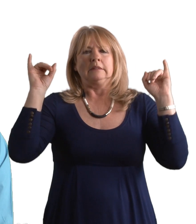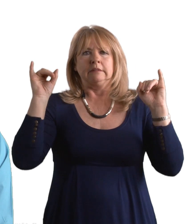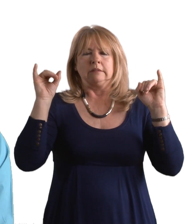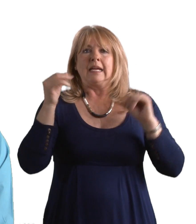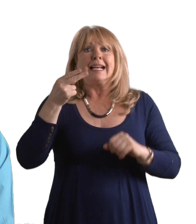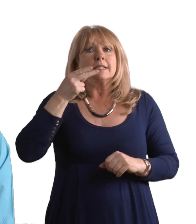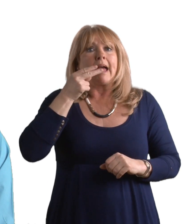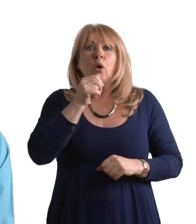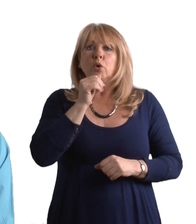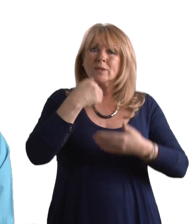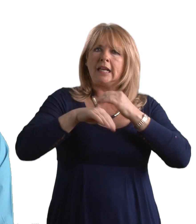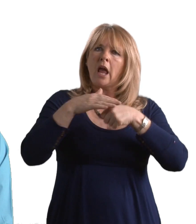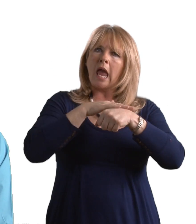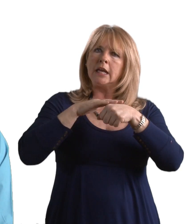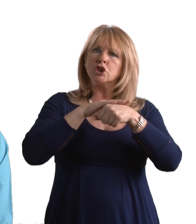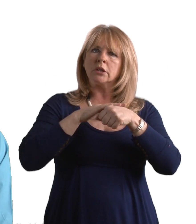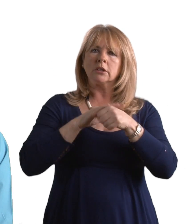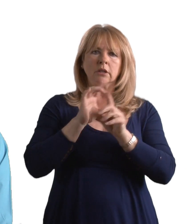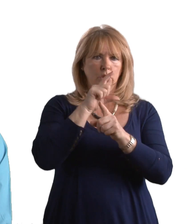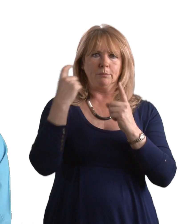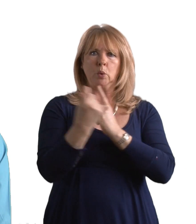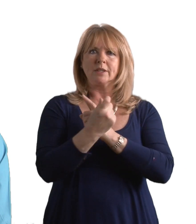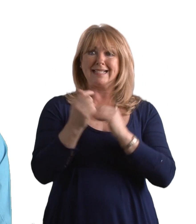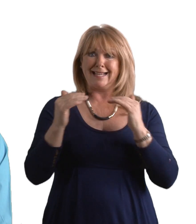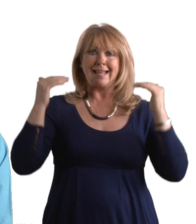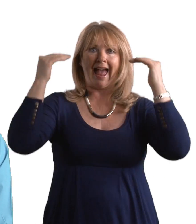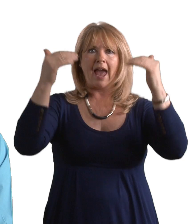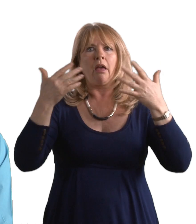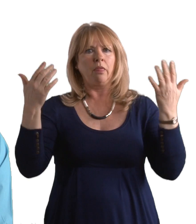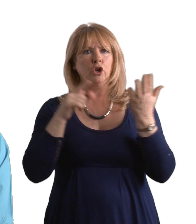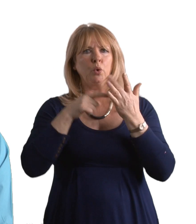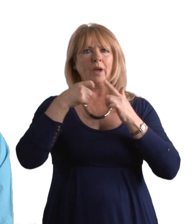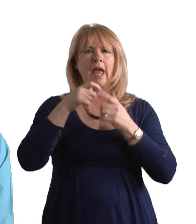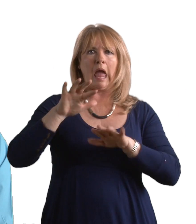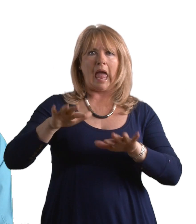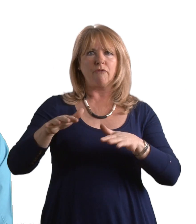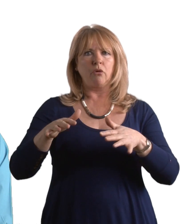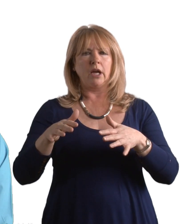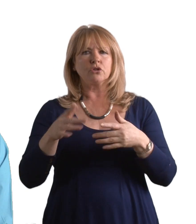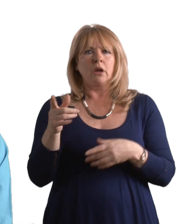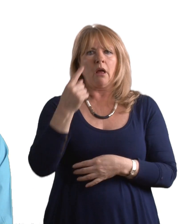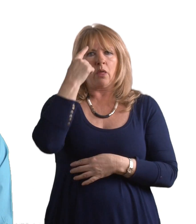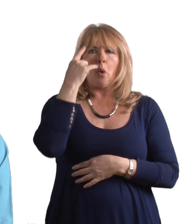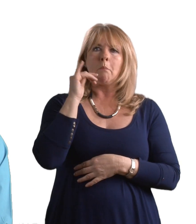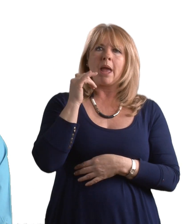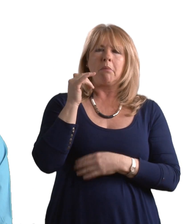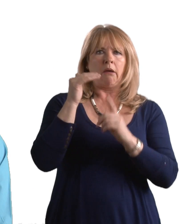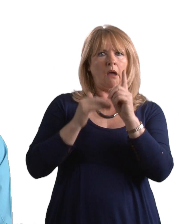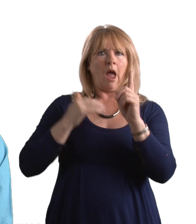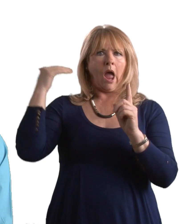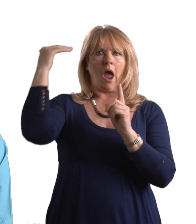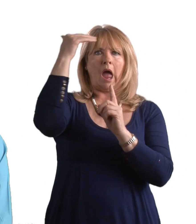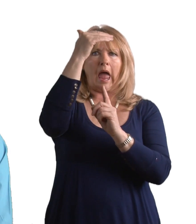much higher rates found in India and Pakistan. The number of deaths caused by smoking in India is expected to exceed 1 million per